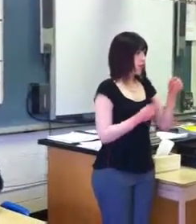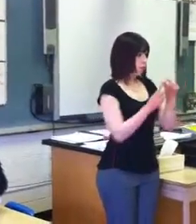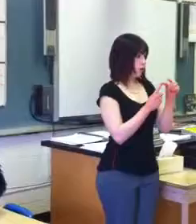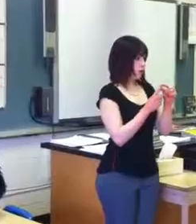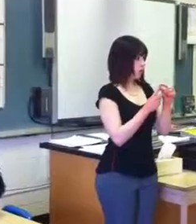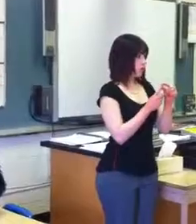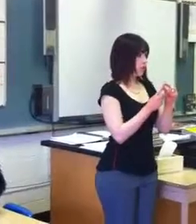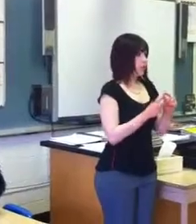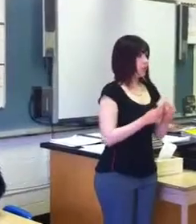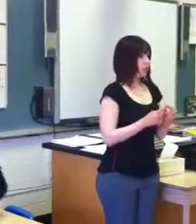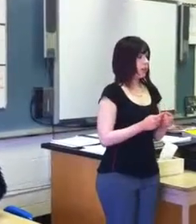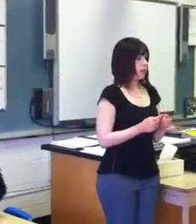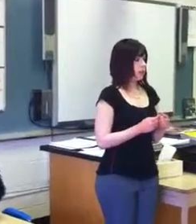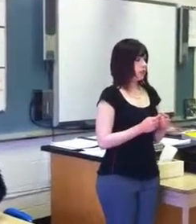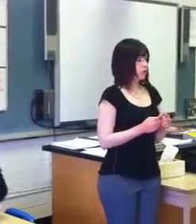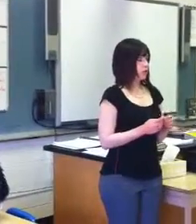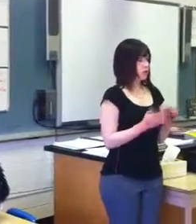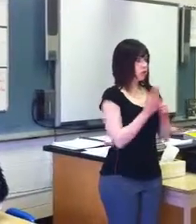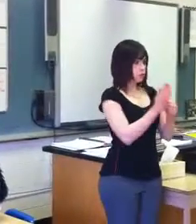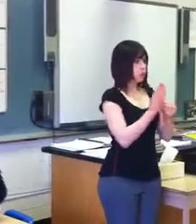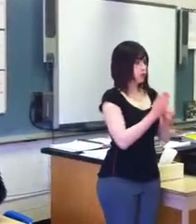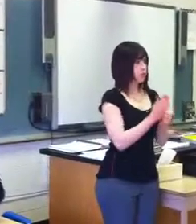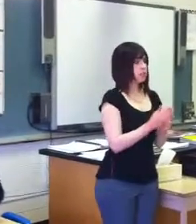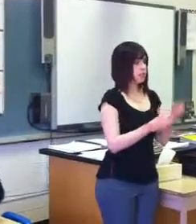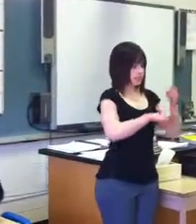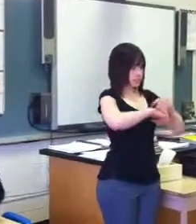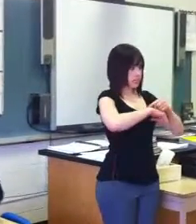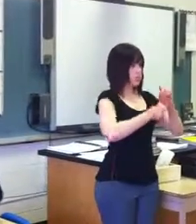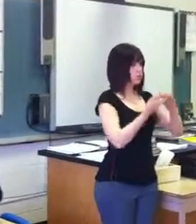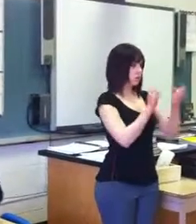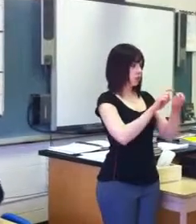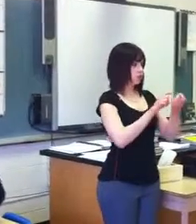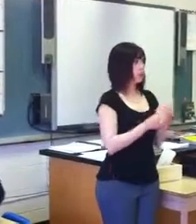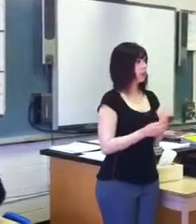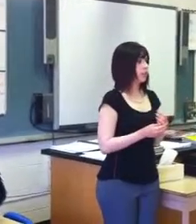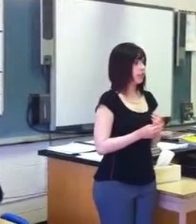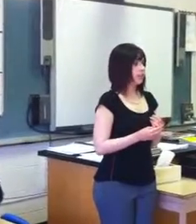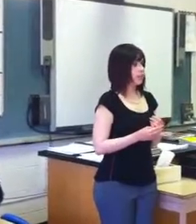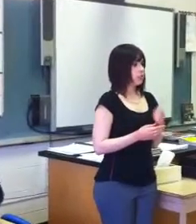time is changing. Okay? An event has happened or in time is passing.